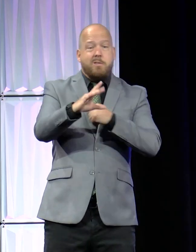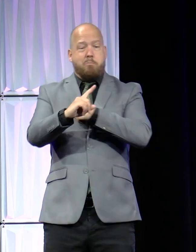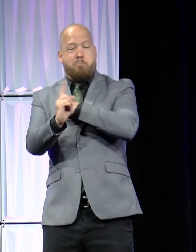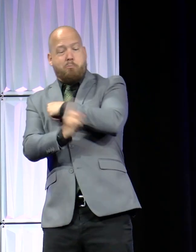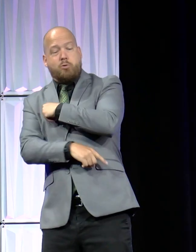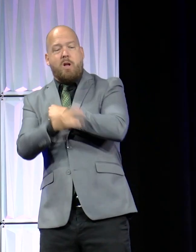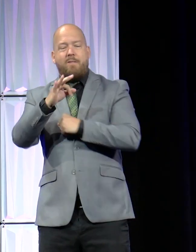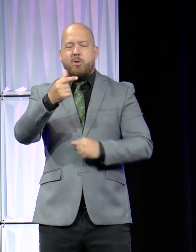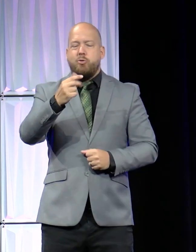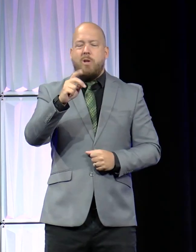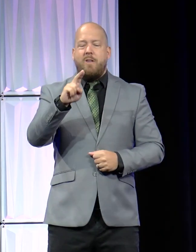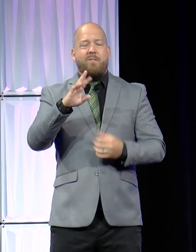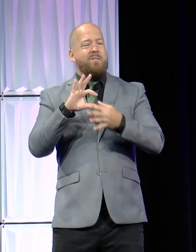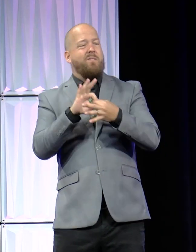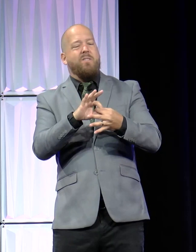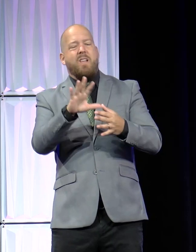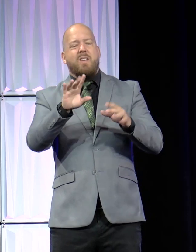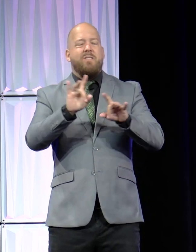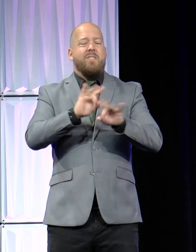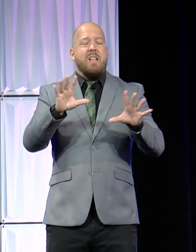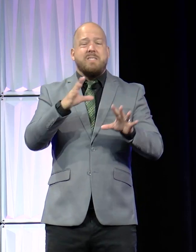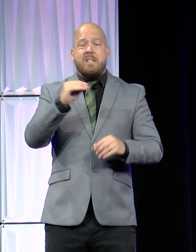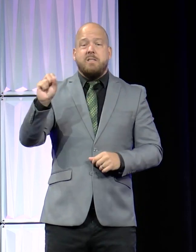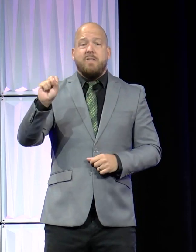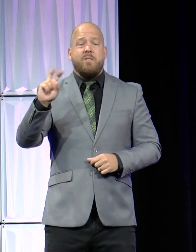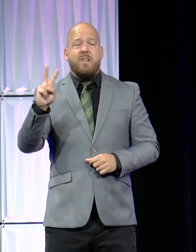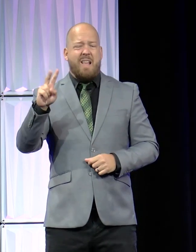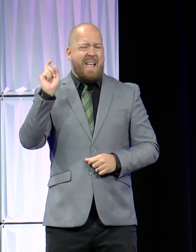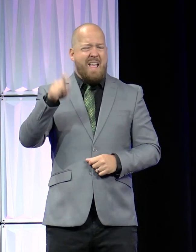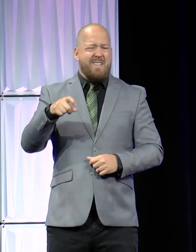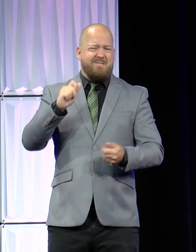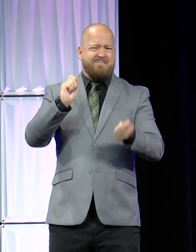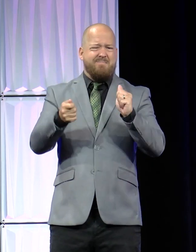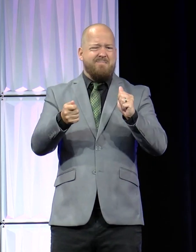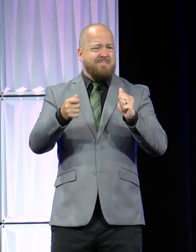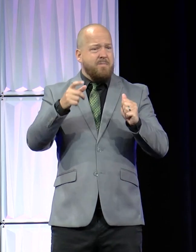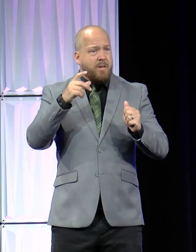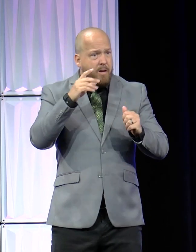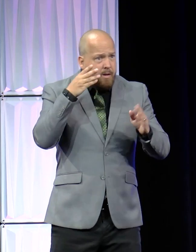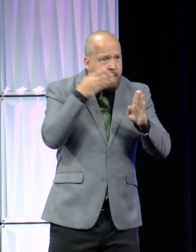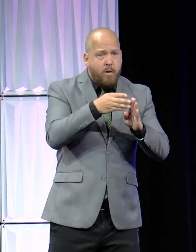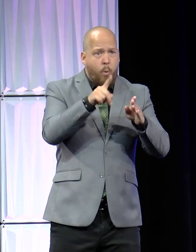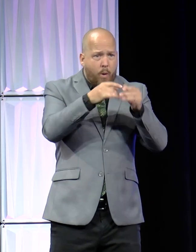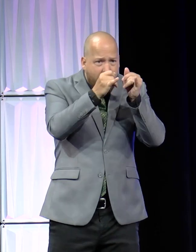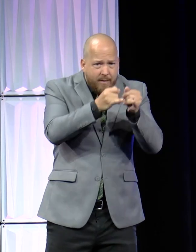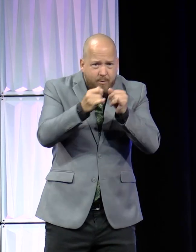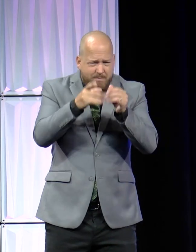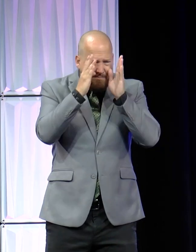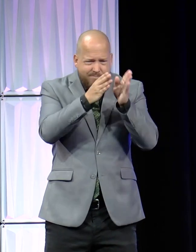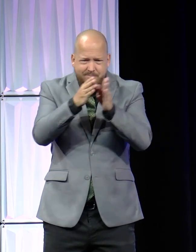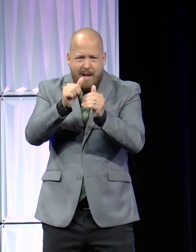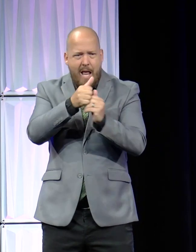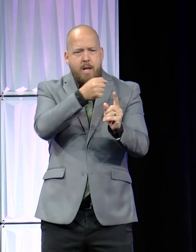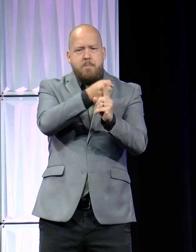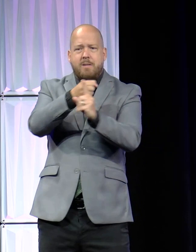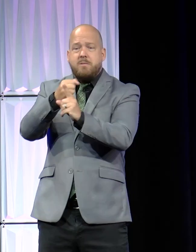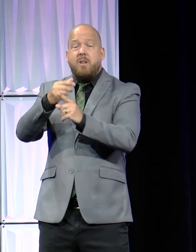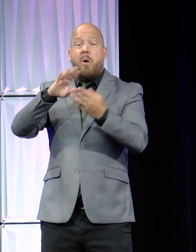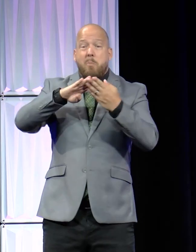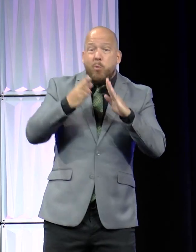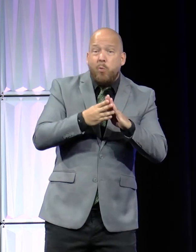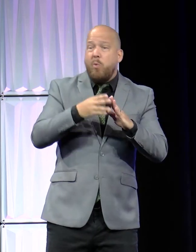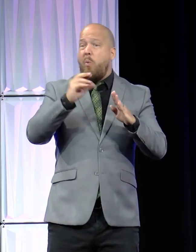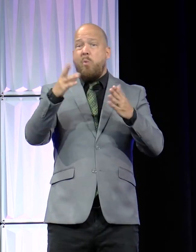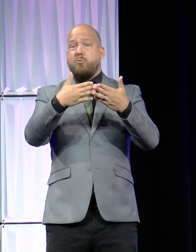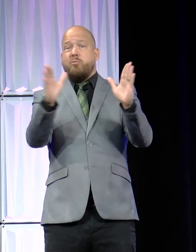in particular impact not only individual survivors, families, communities, but our nation and our